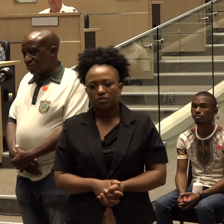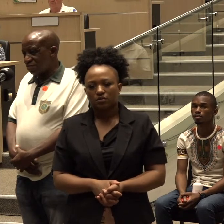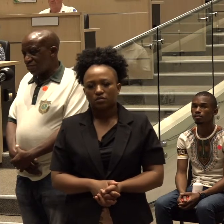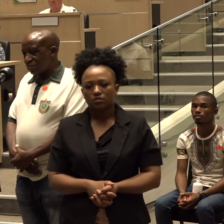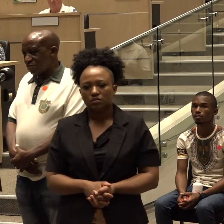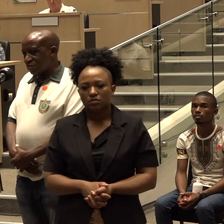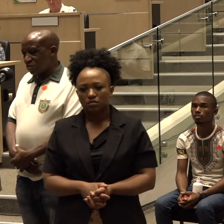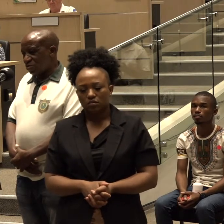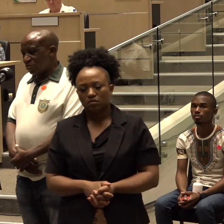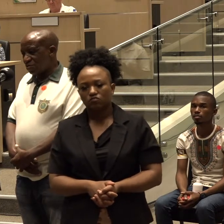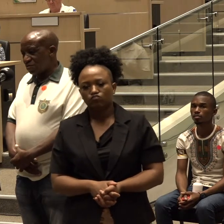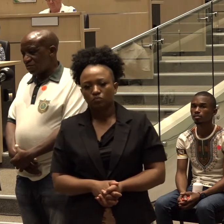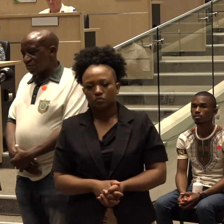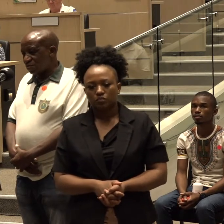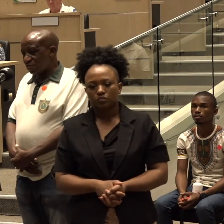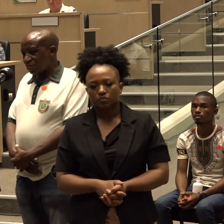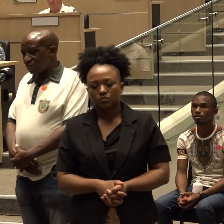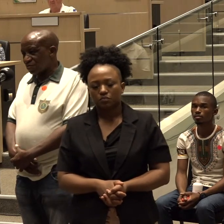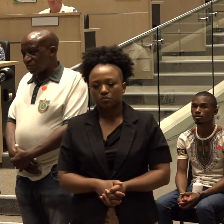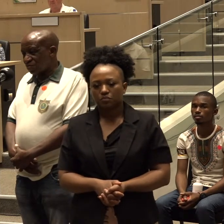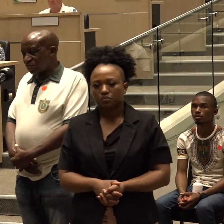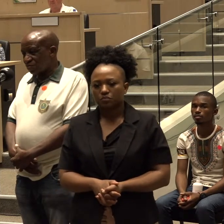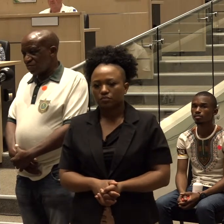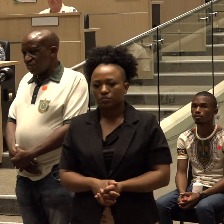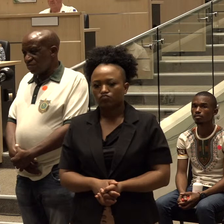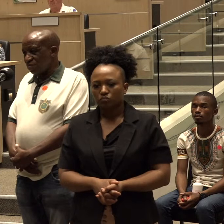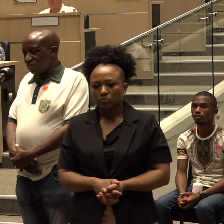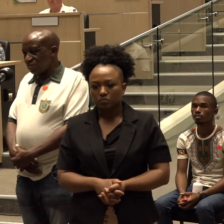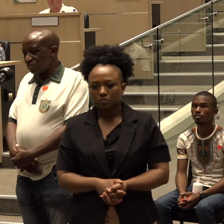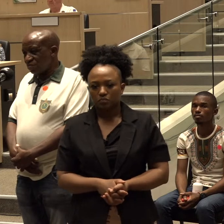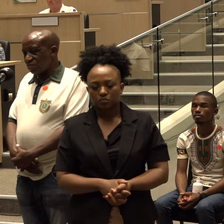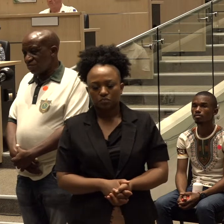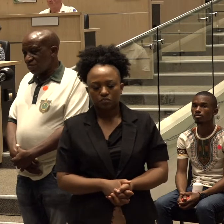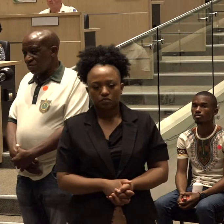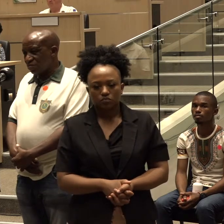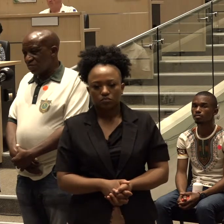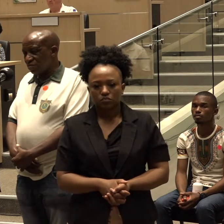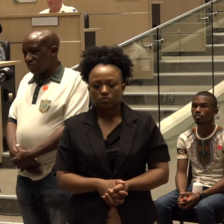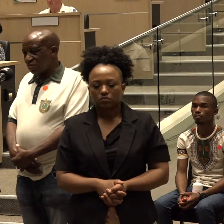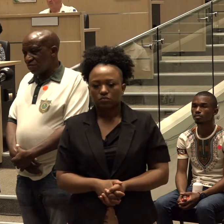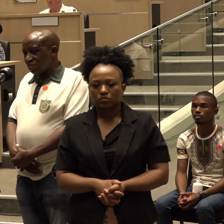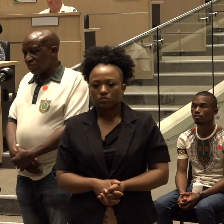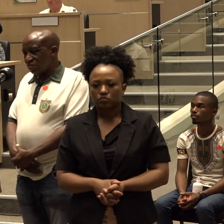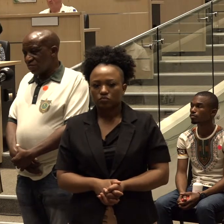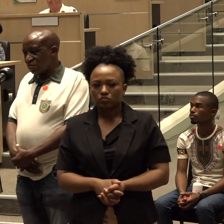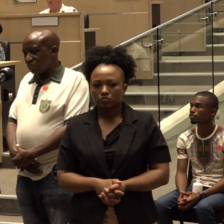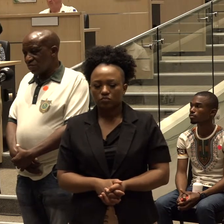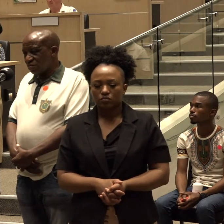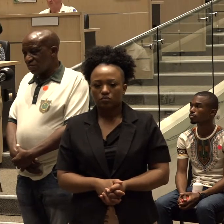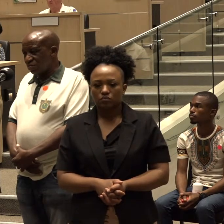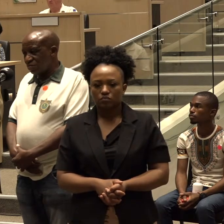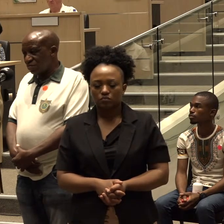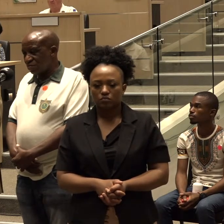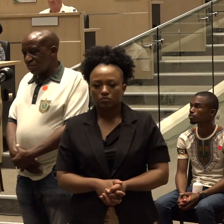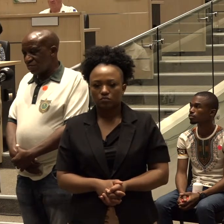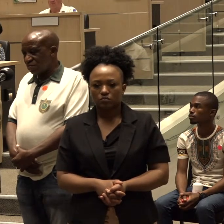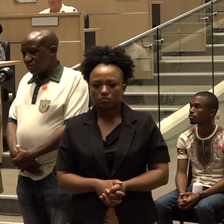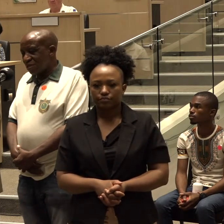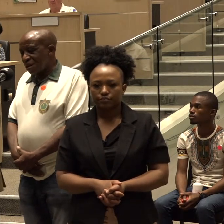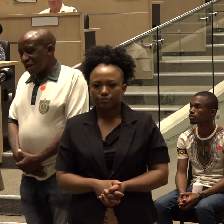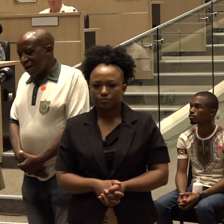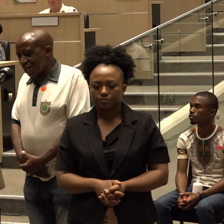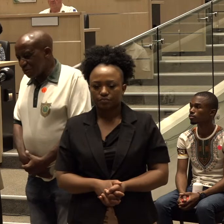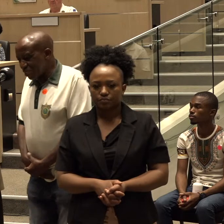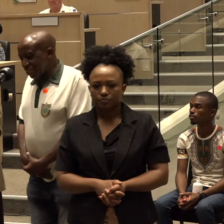you are doing the whole Africa comes down here but unfortunately we in South Africa are not kidding what we are supposed to